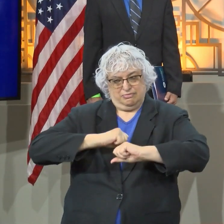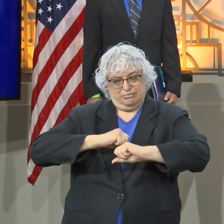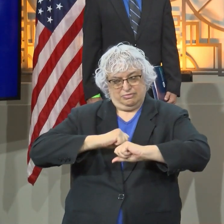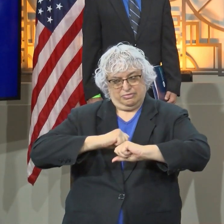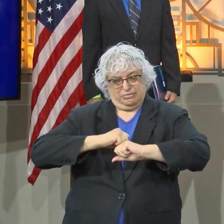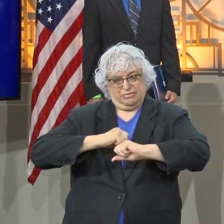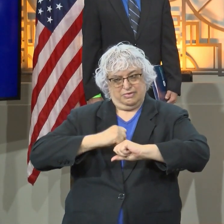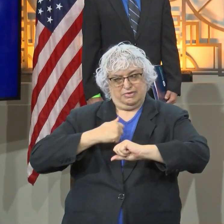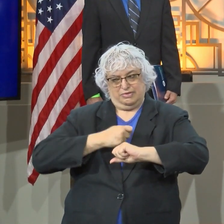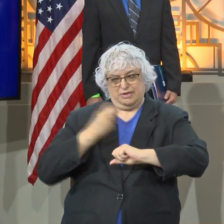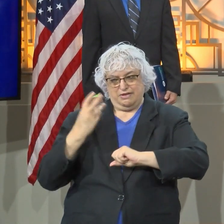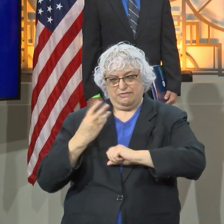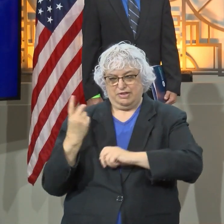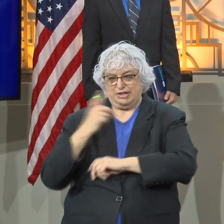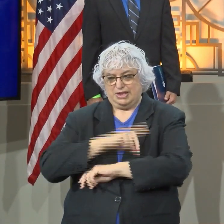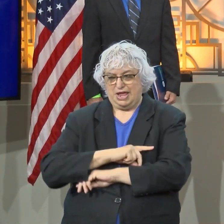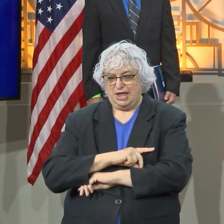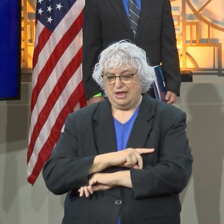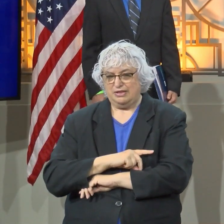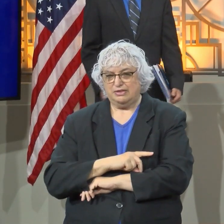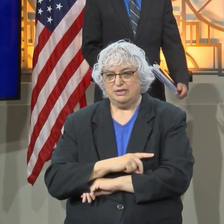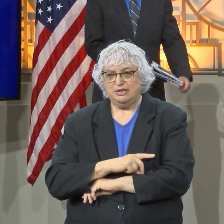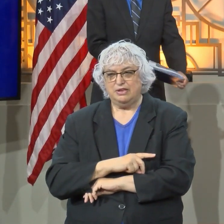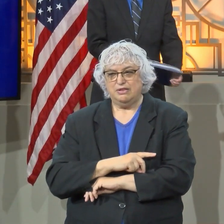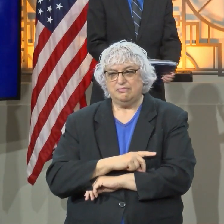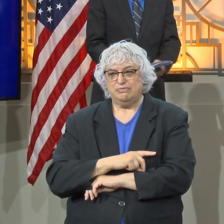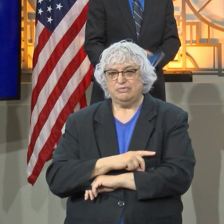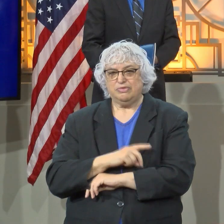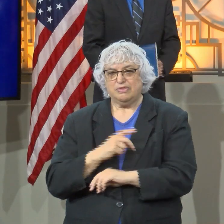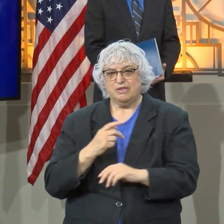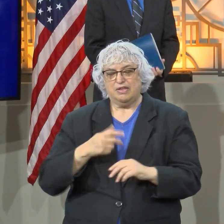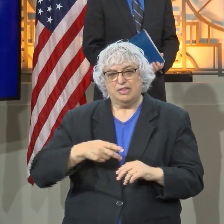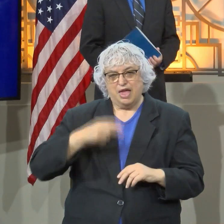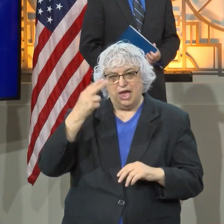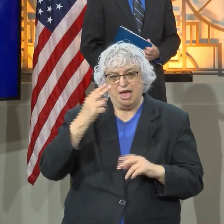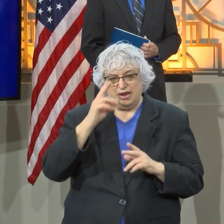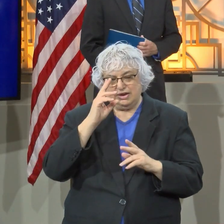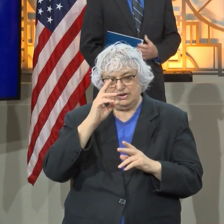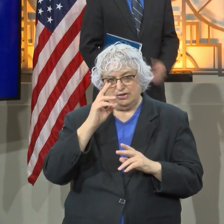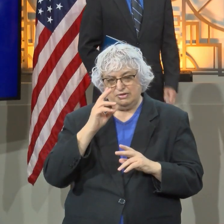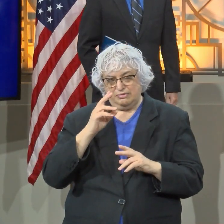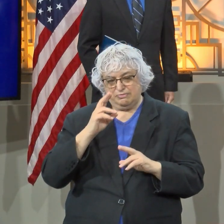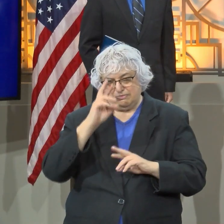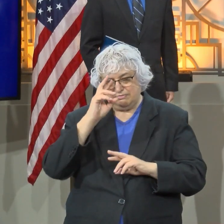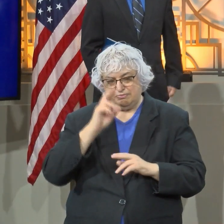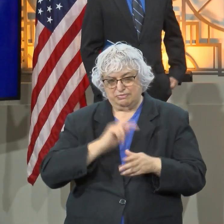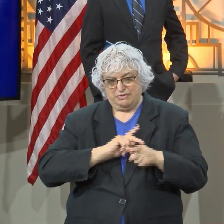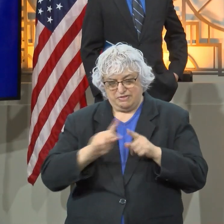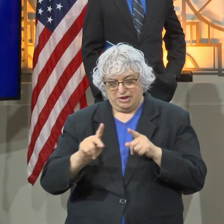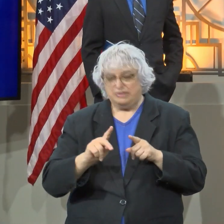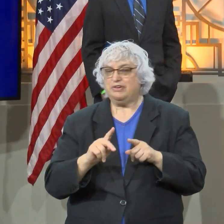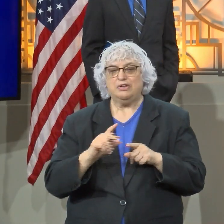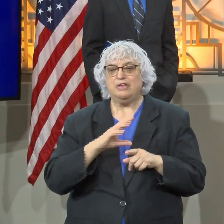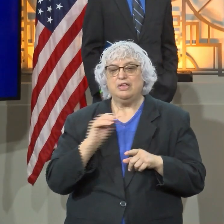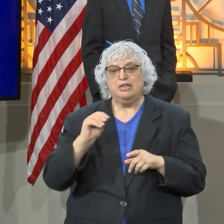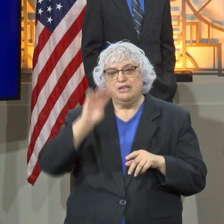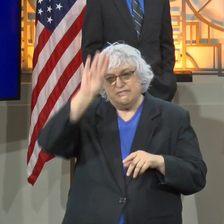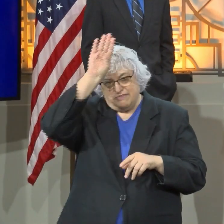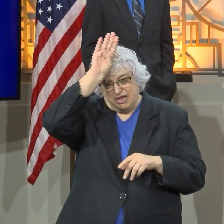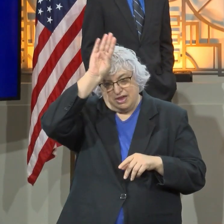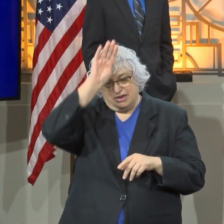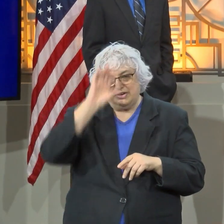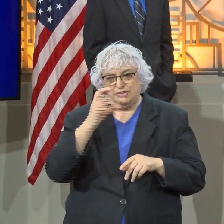days, and for their high degree of professionalism. I want to thank them. I want to thank our firefighters, Chief